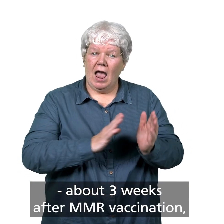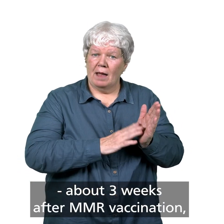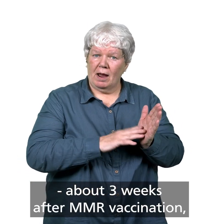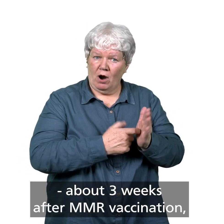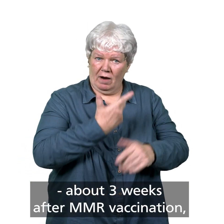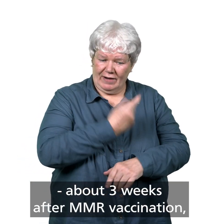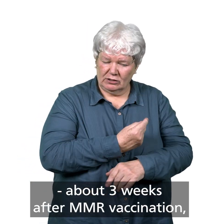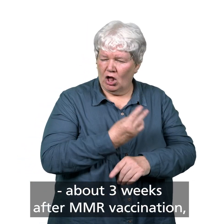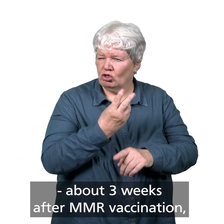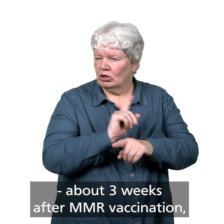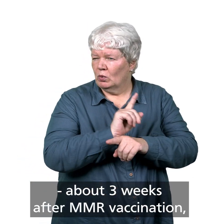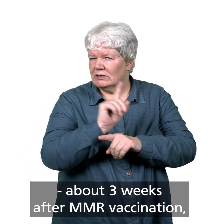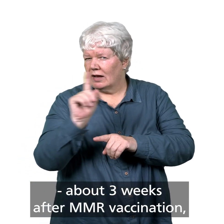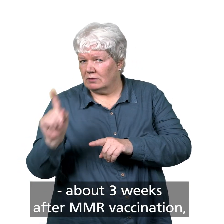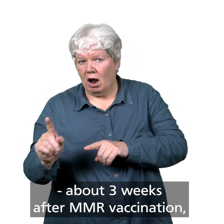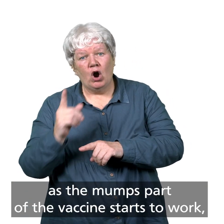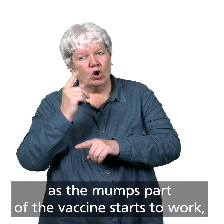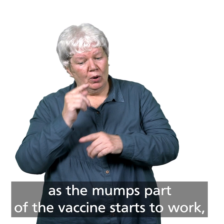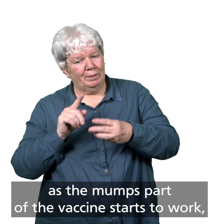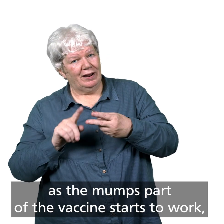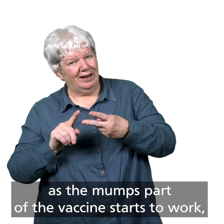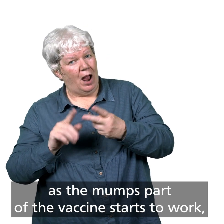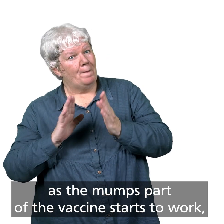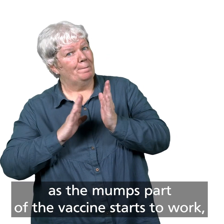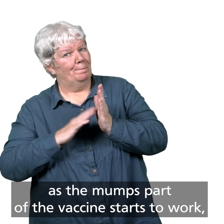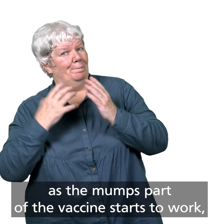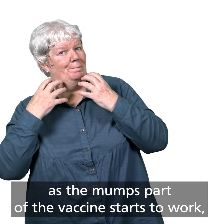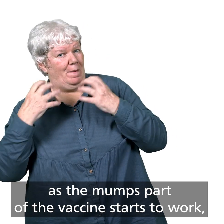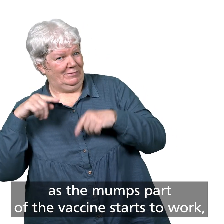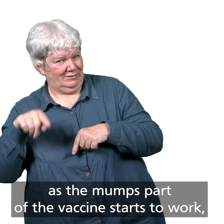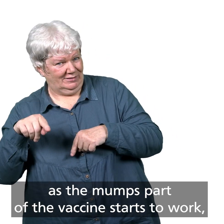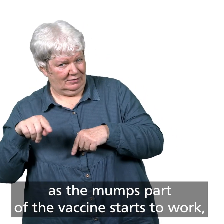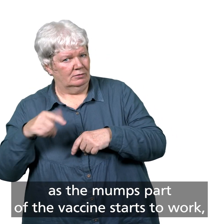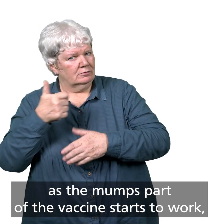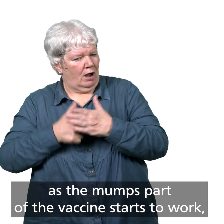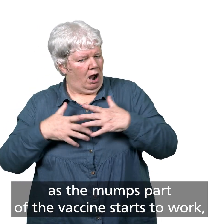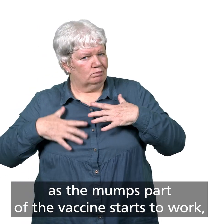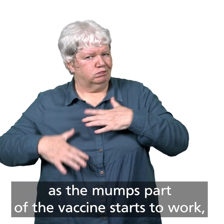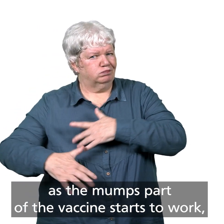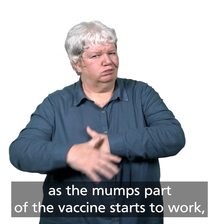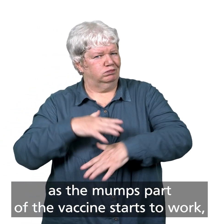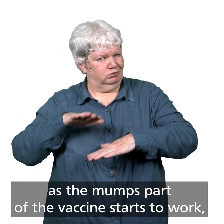About 3 weeks after MMR vaccination, as the mumps part of the vaccine starts to work,